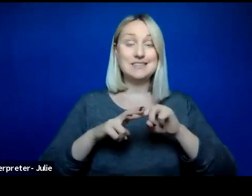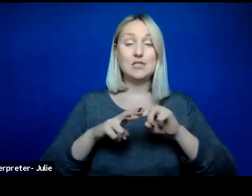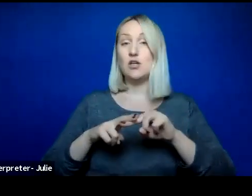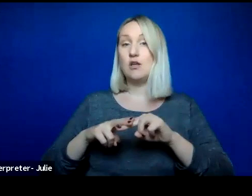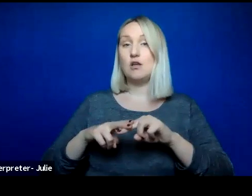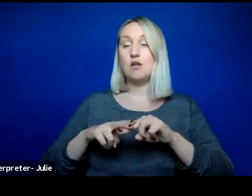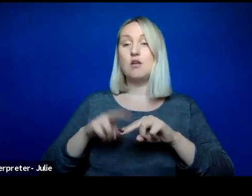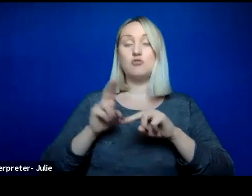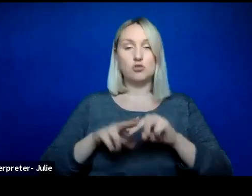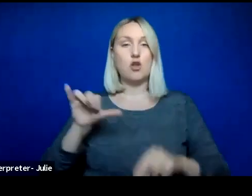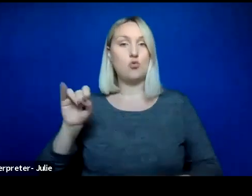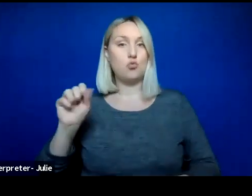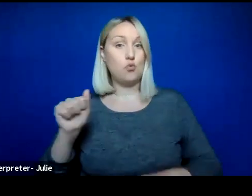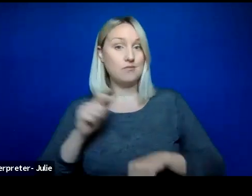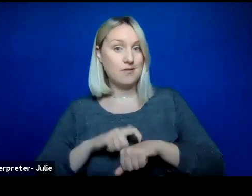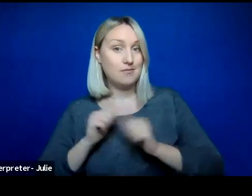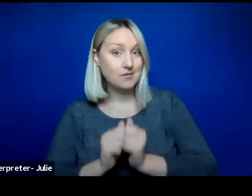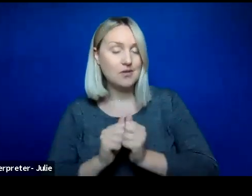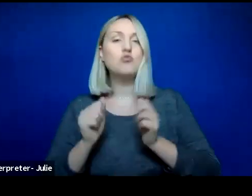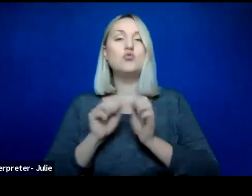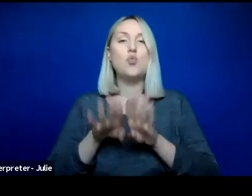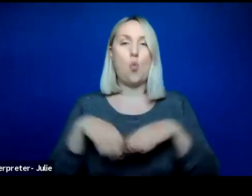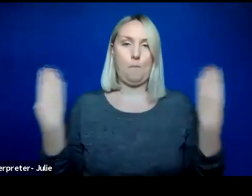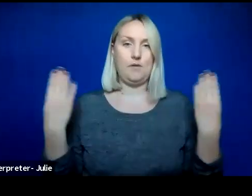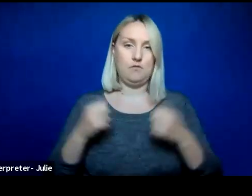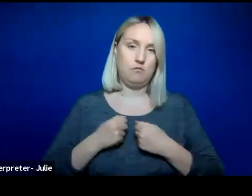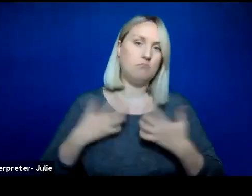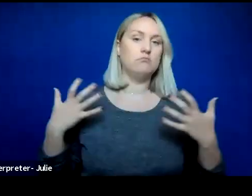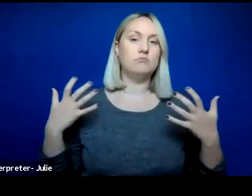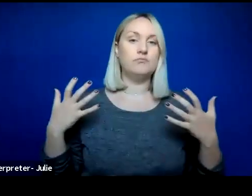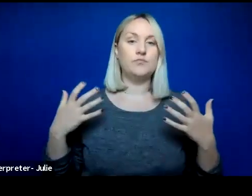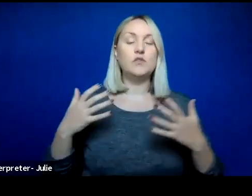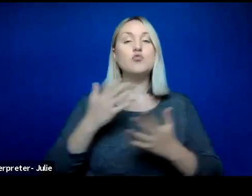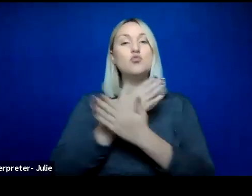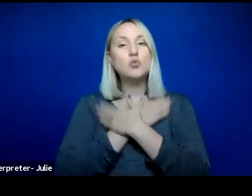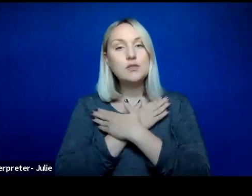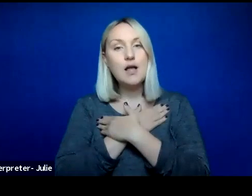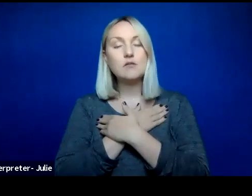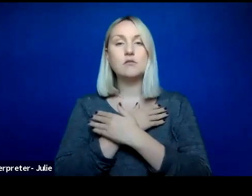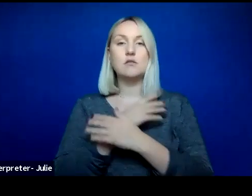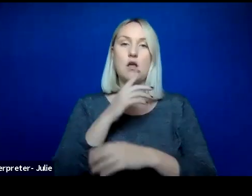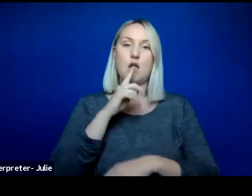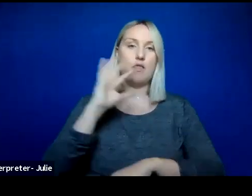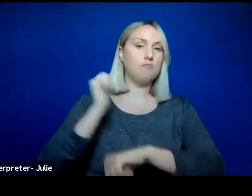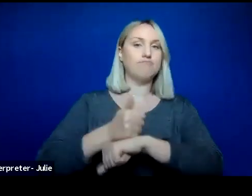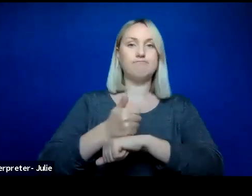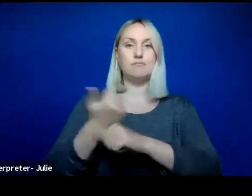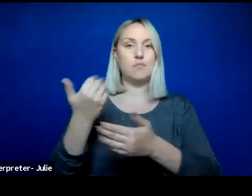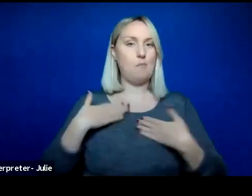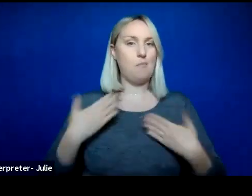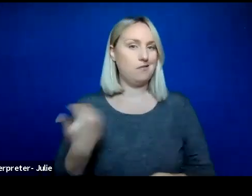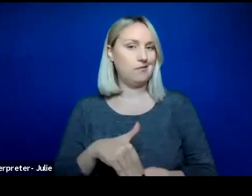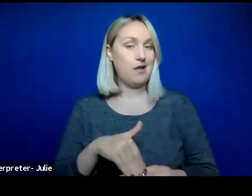time together to open up, to relax and reset the body and